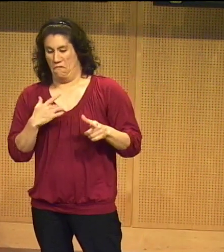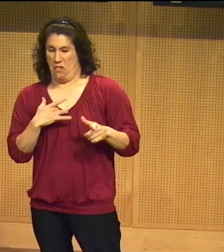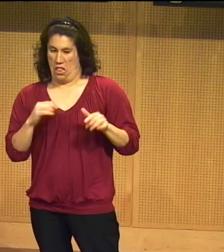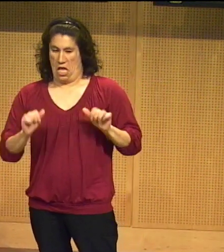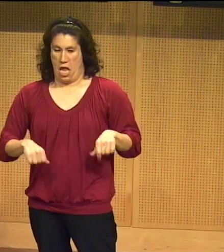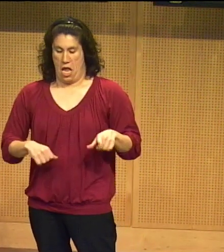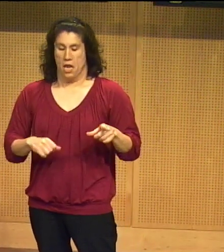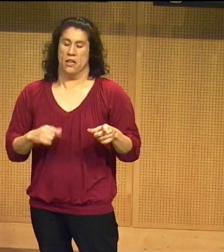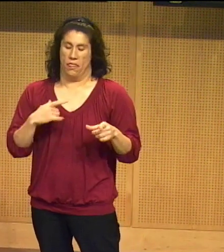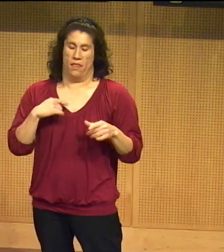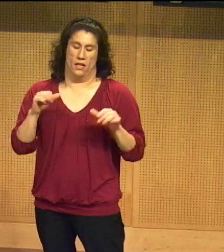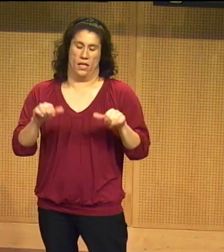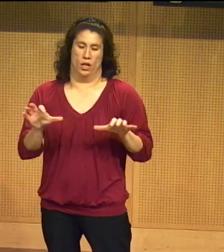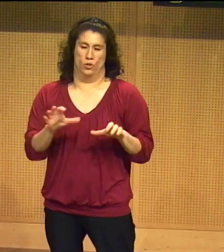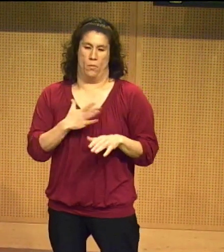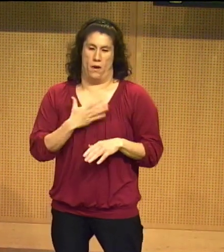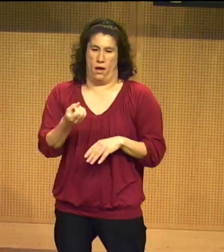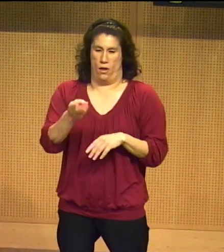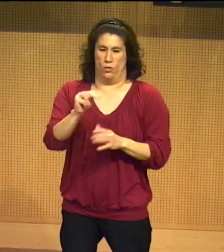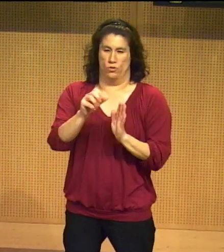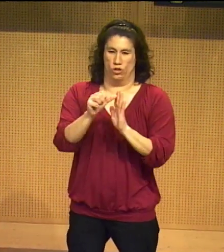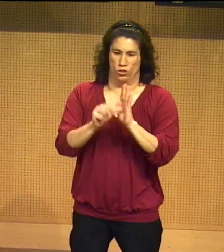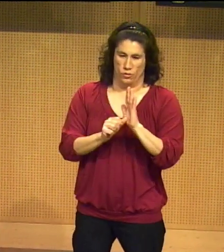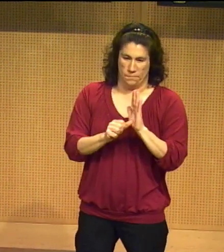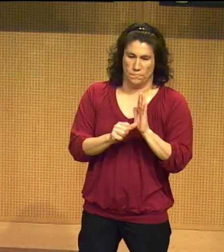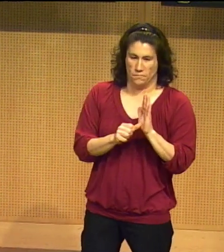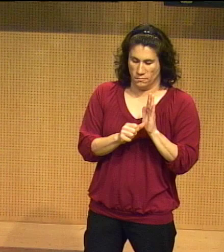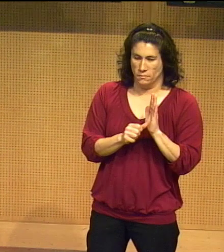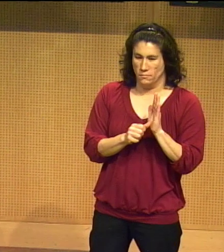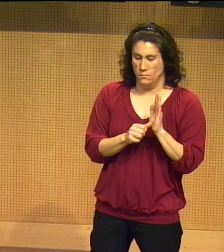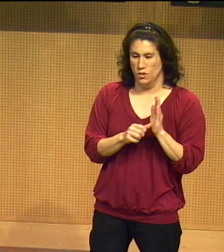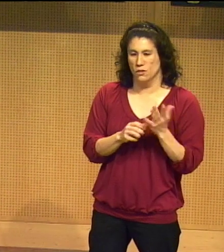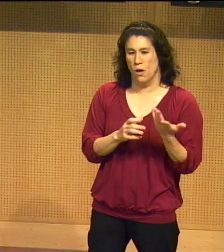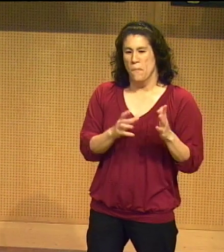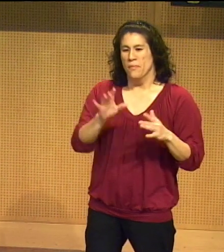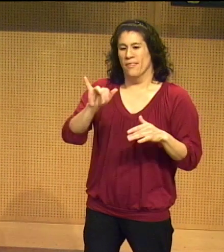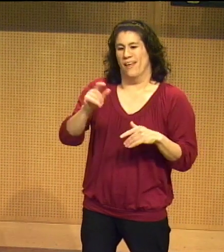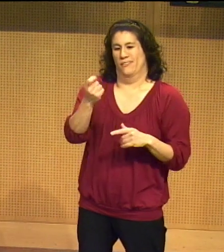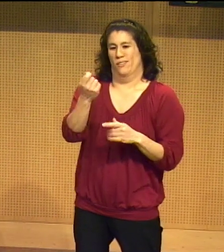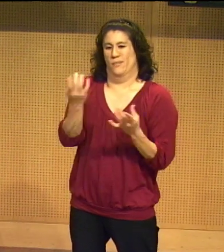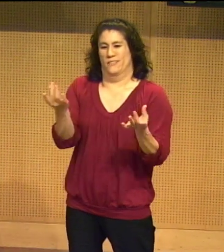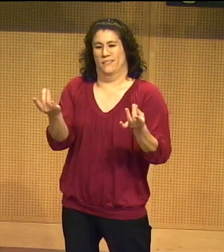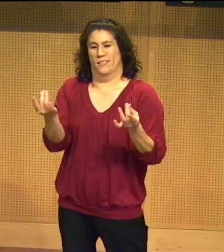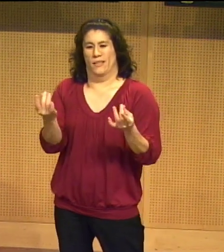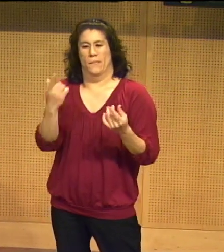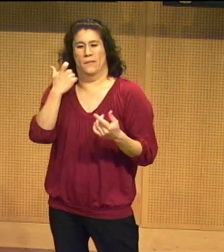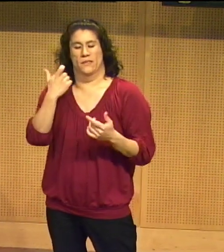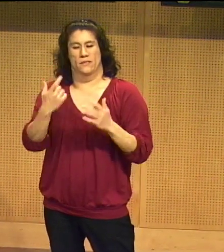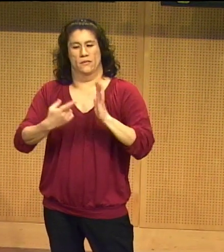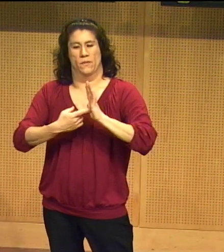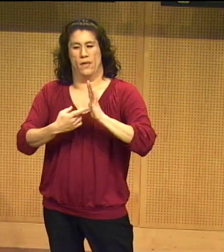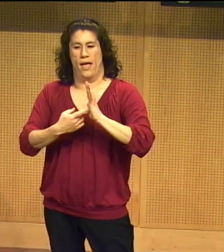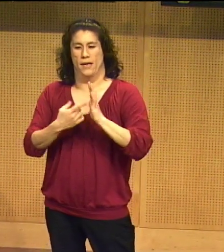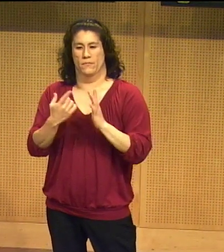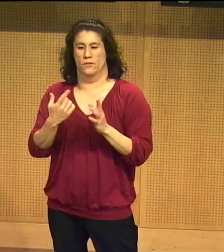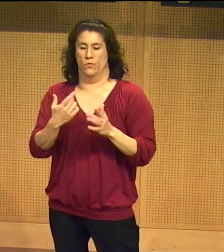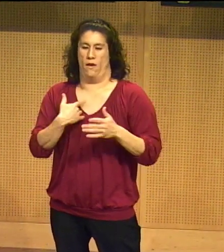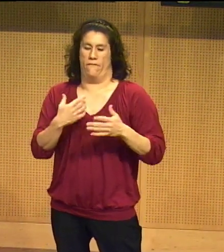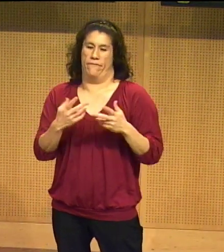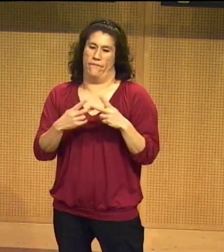feel like I can, I really do enjoy doing my own surgical procedures though. And that can be a little bit sticky because sometimes I've got